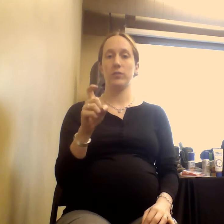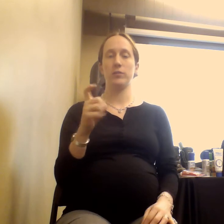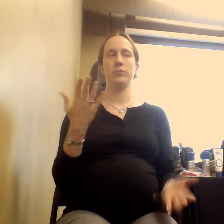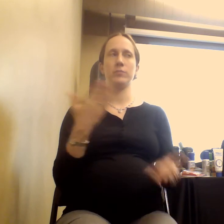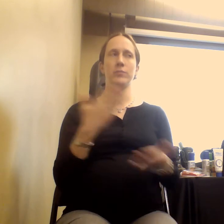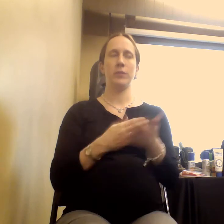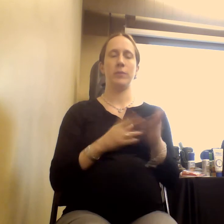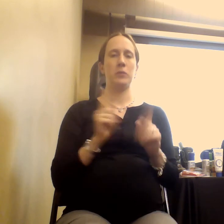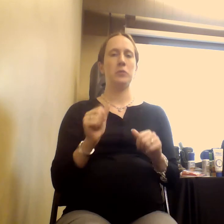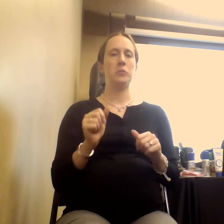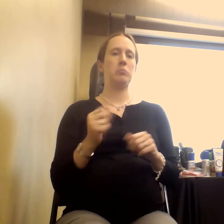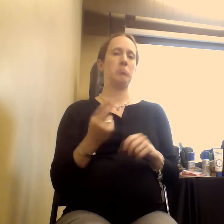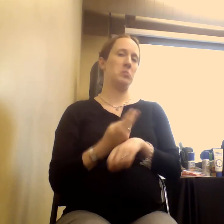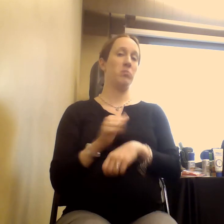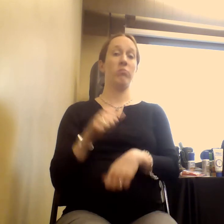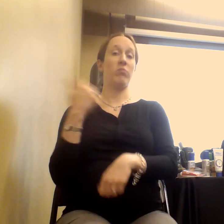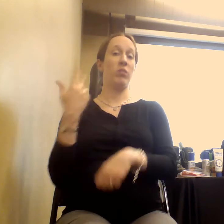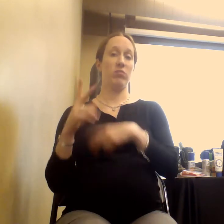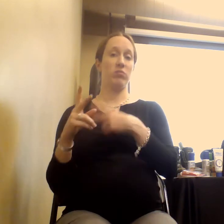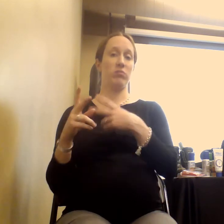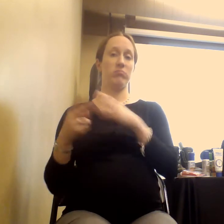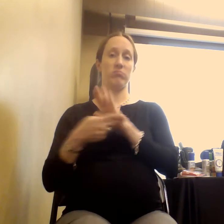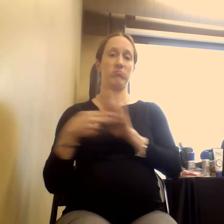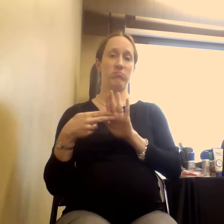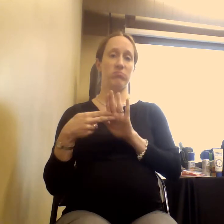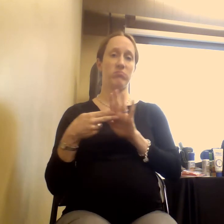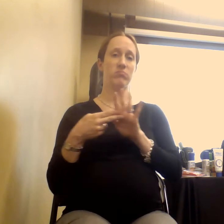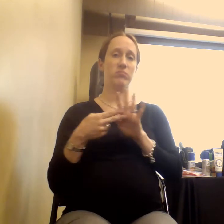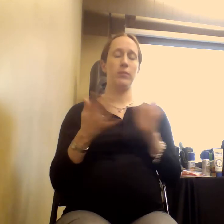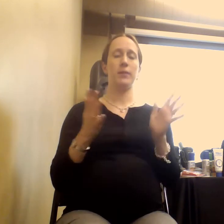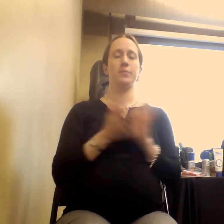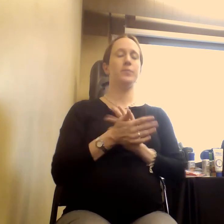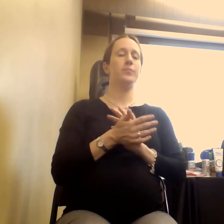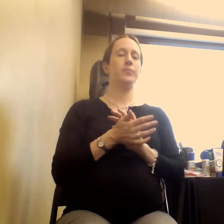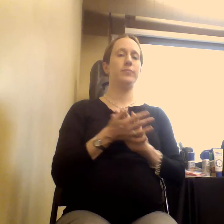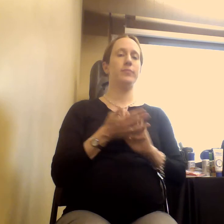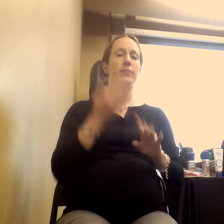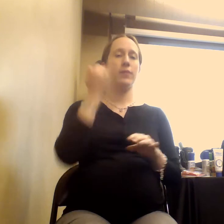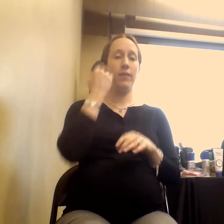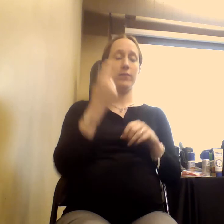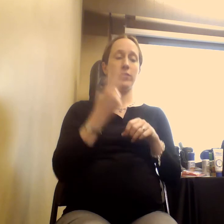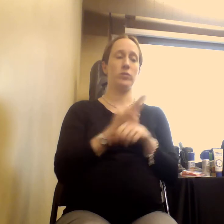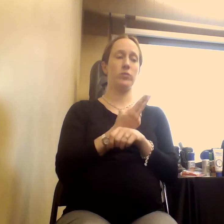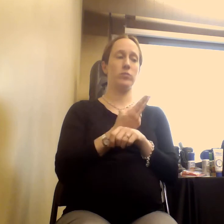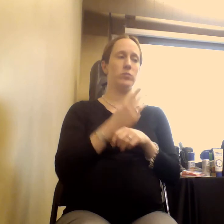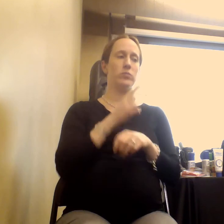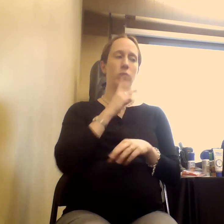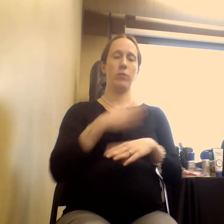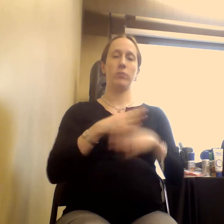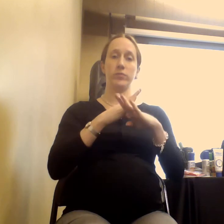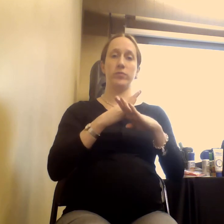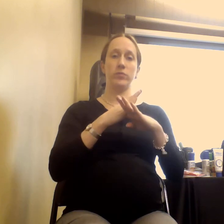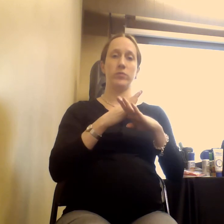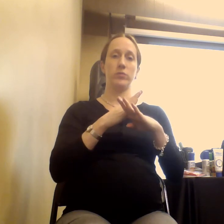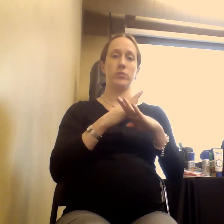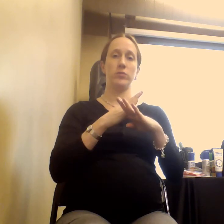use Gore-Tex, everything about your boot, I'll get back to this, everything about your boot,